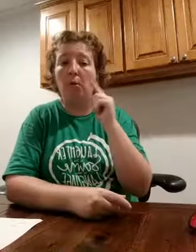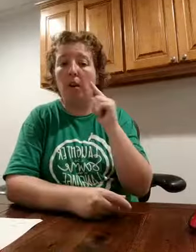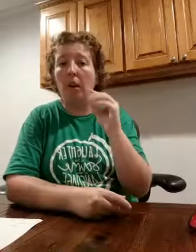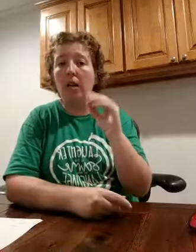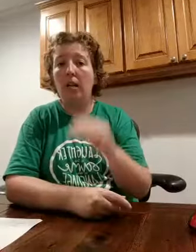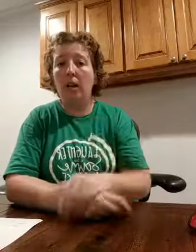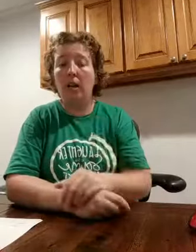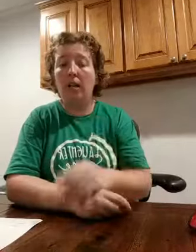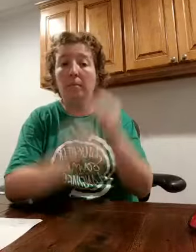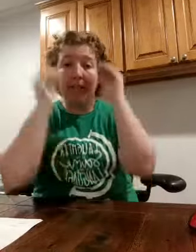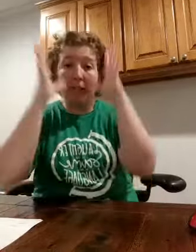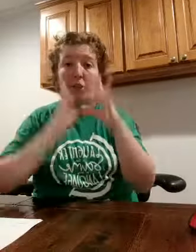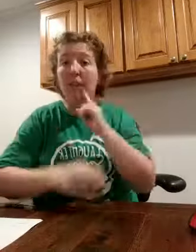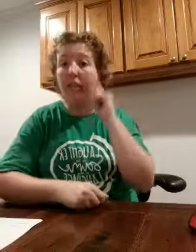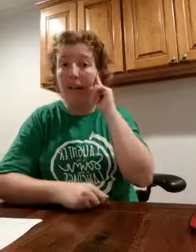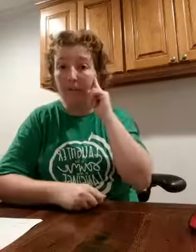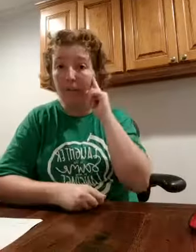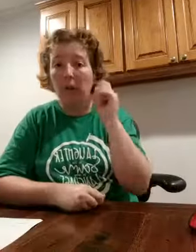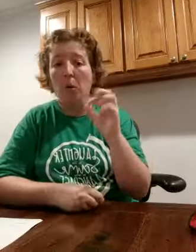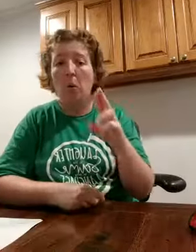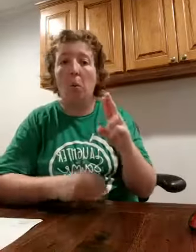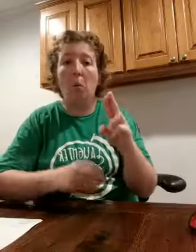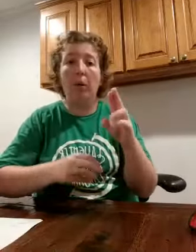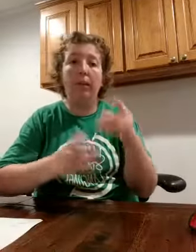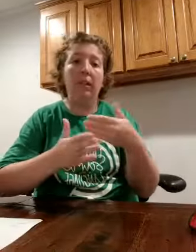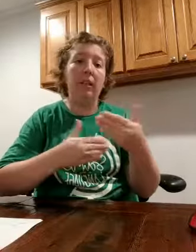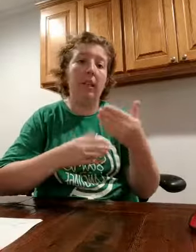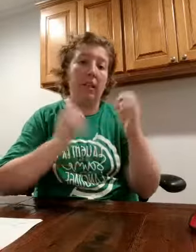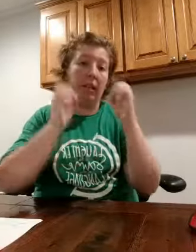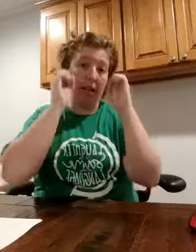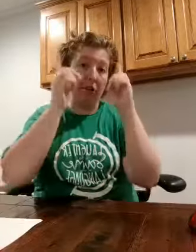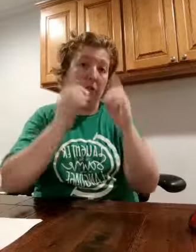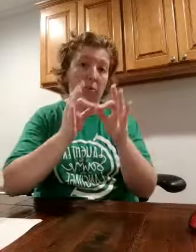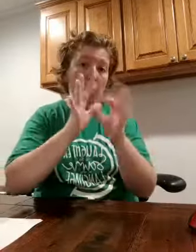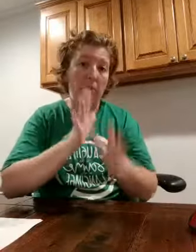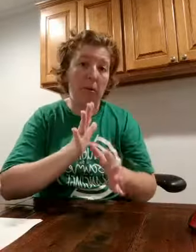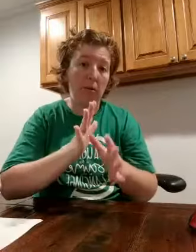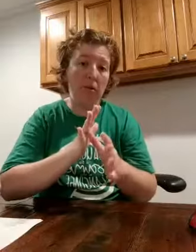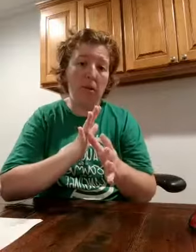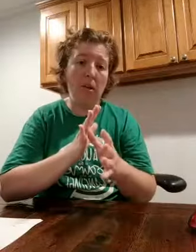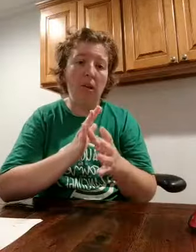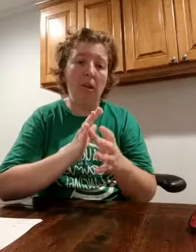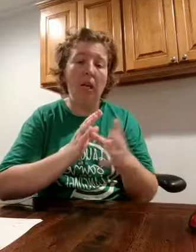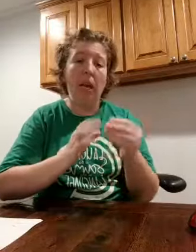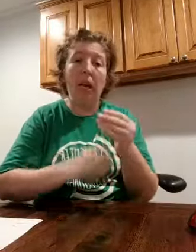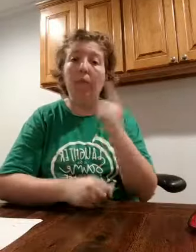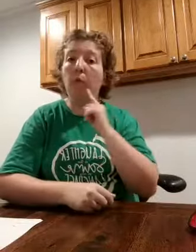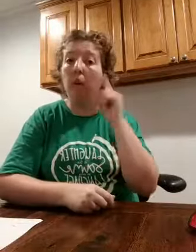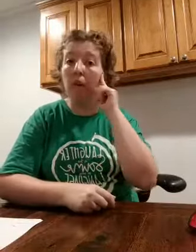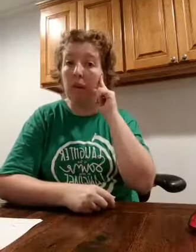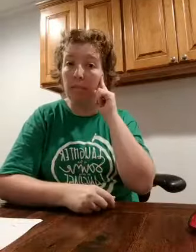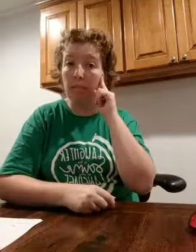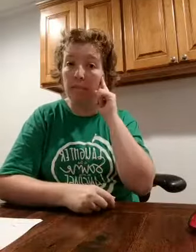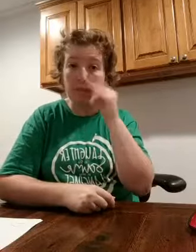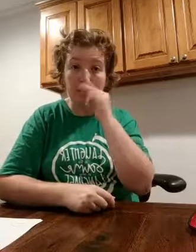for teachers of the deaf or even educational interpreters, and for deaf